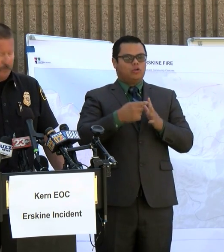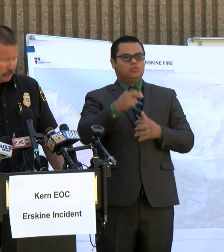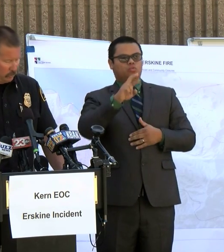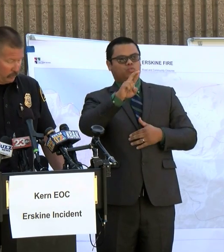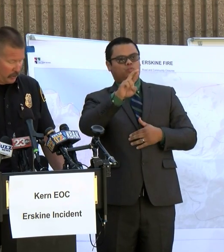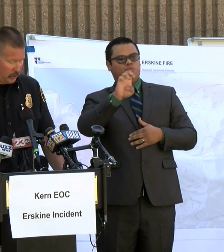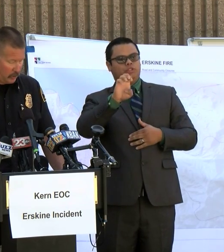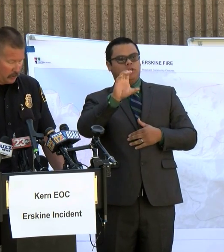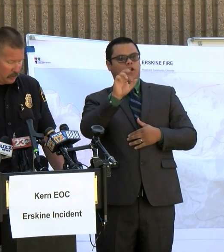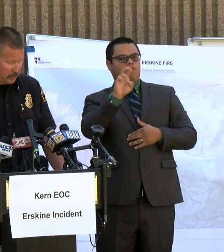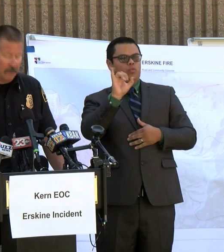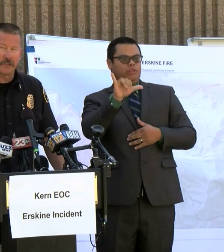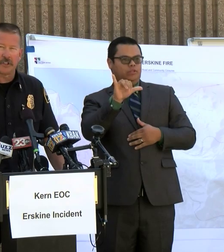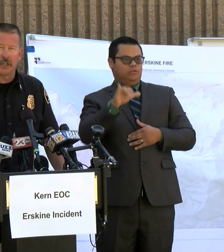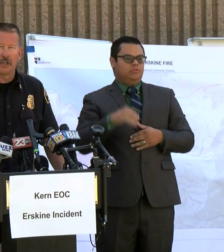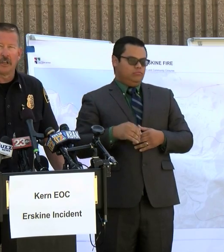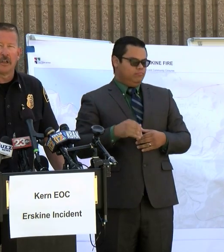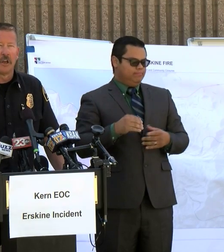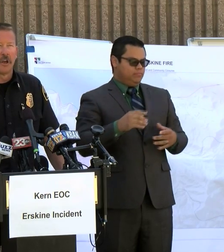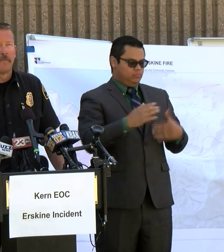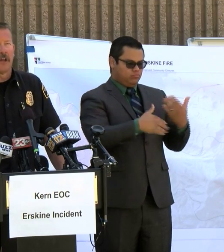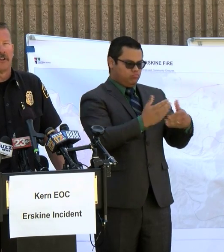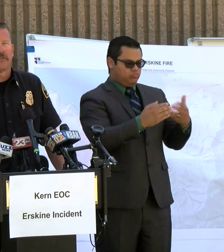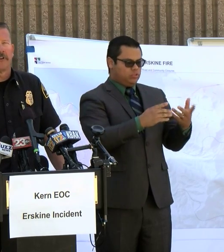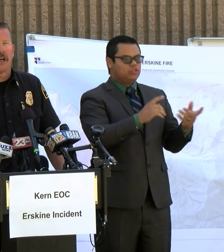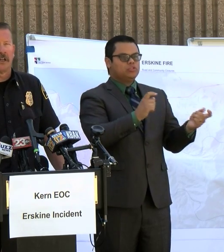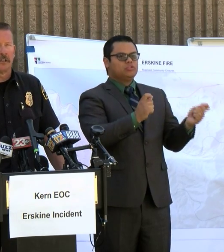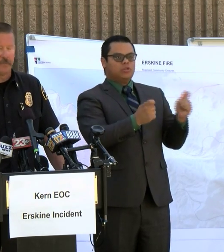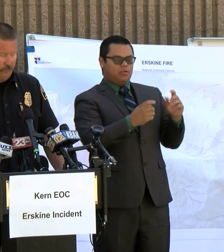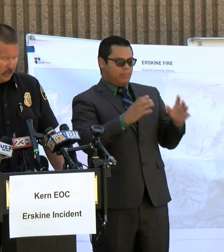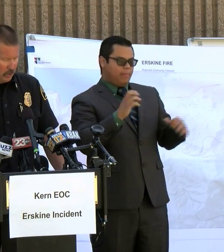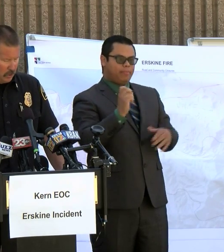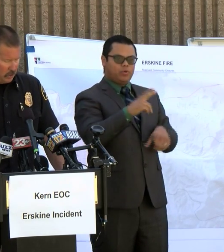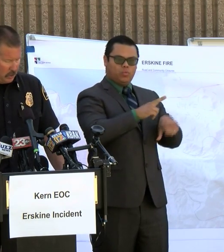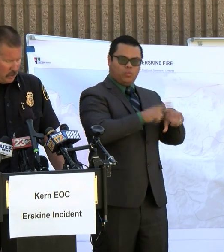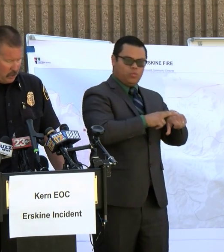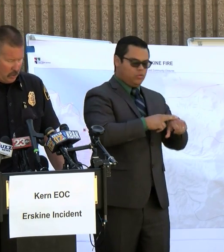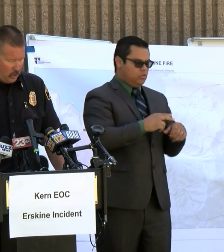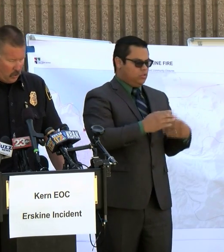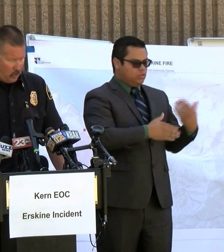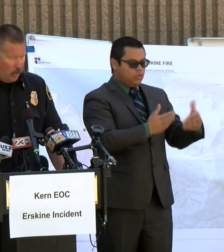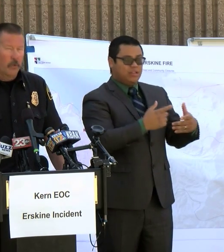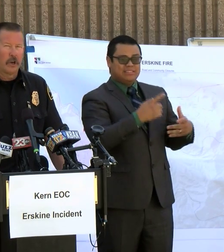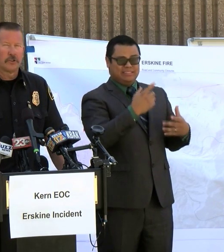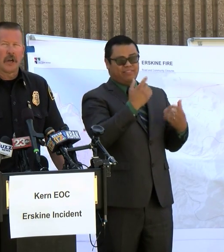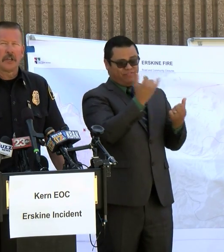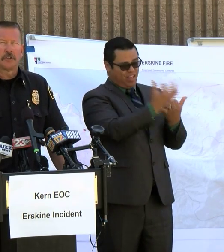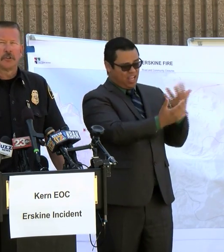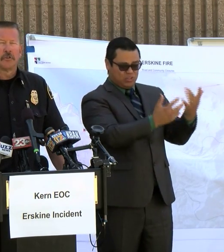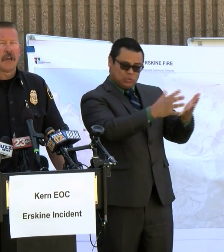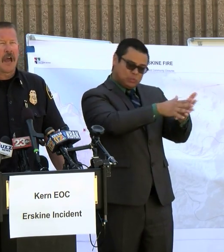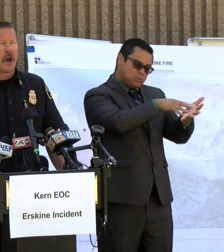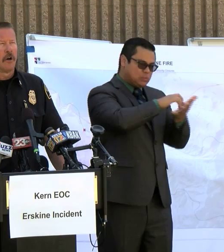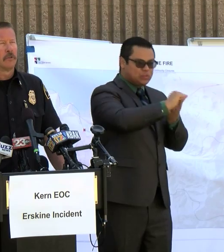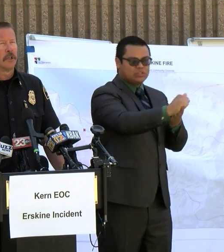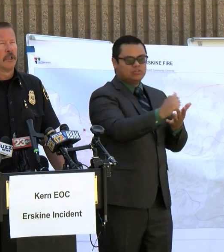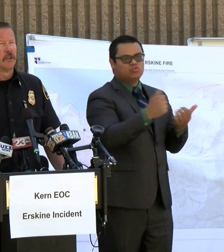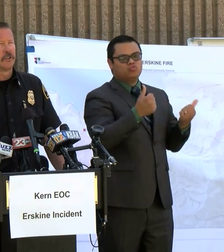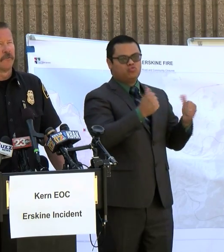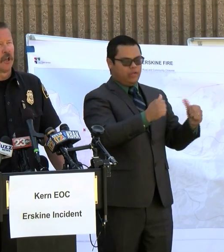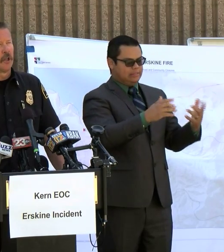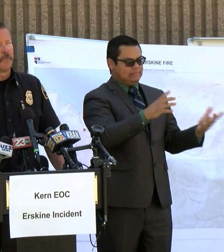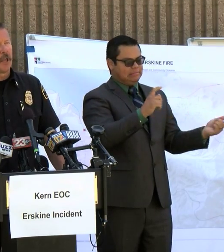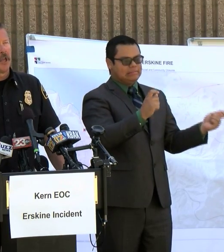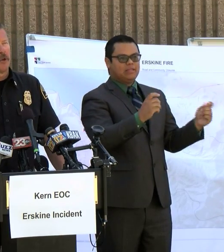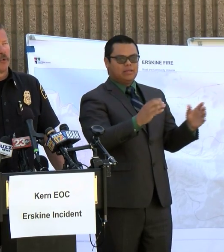been absolutely devastated by this fire. What we are trying to do now